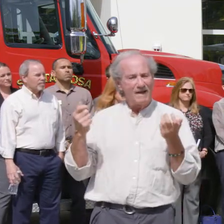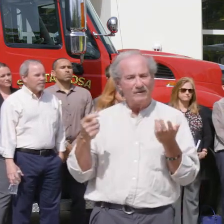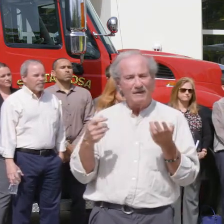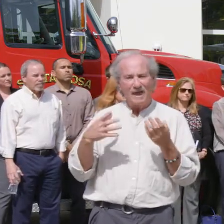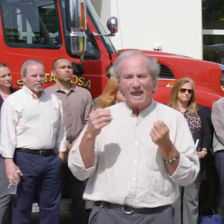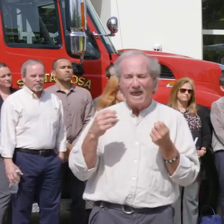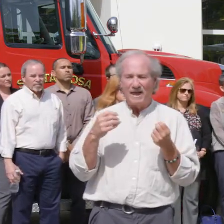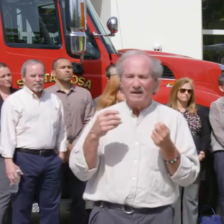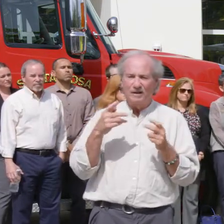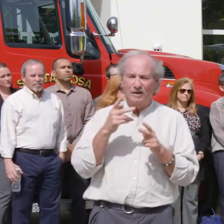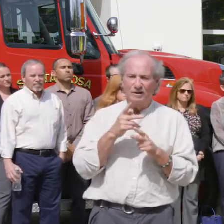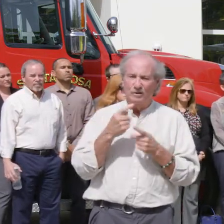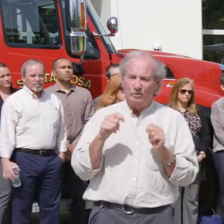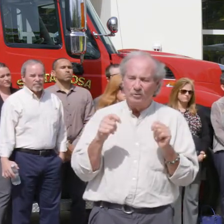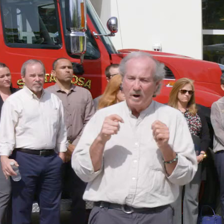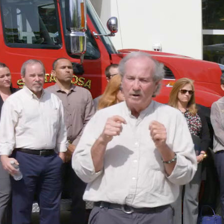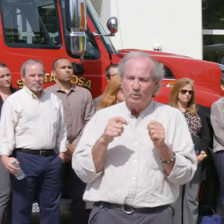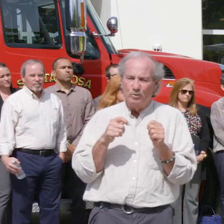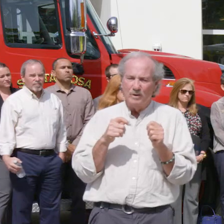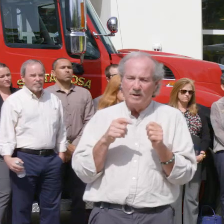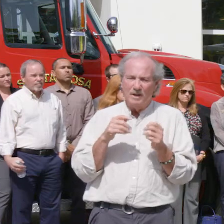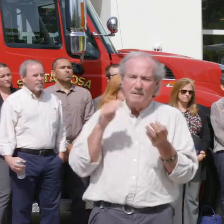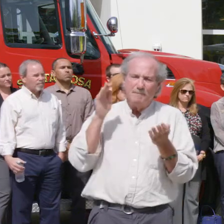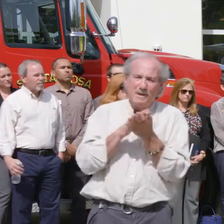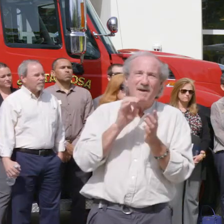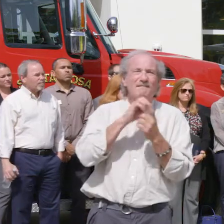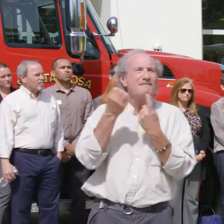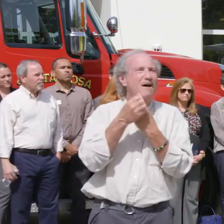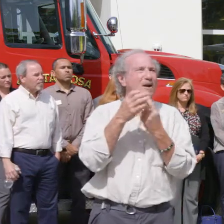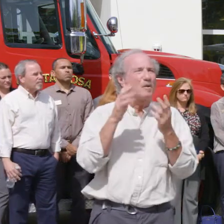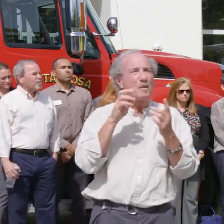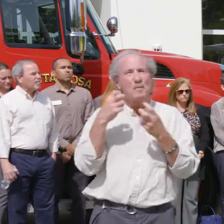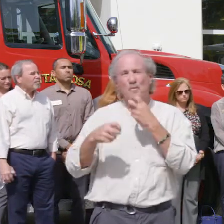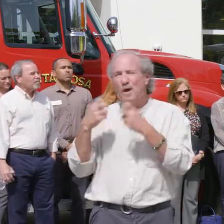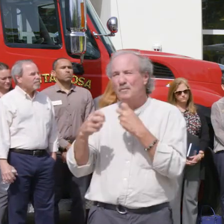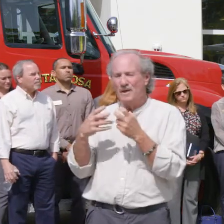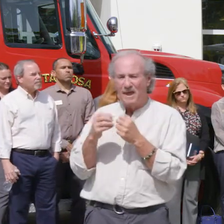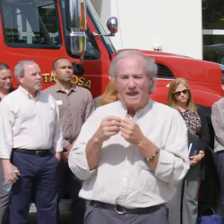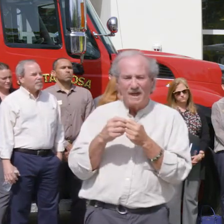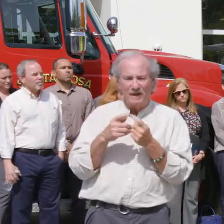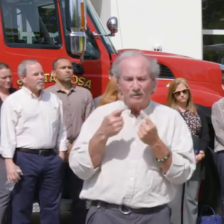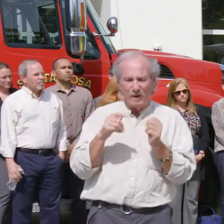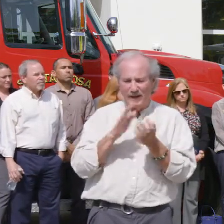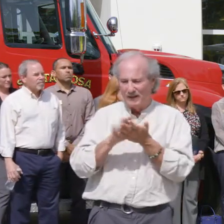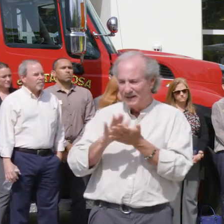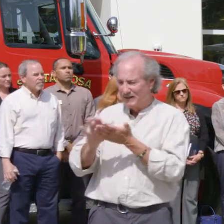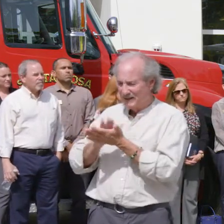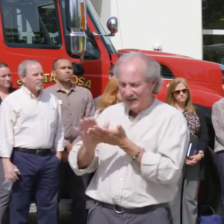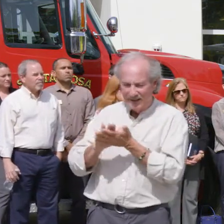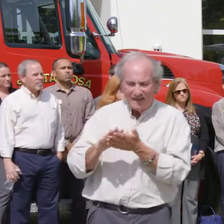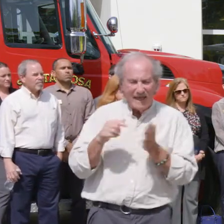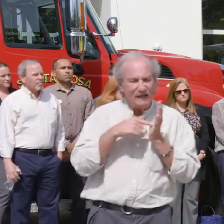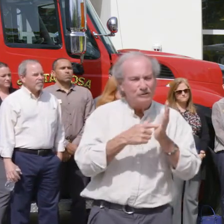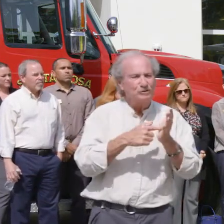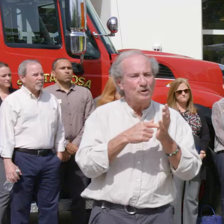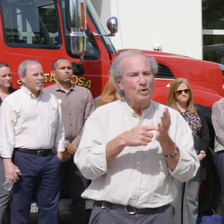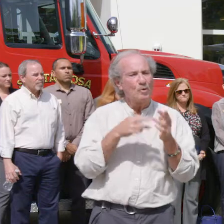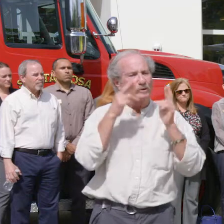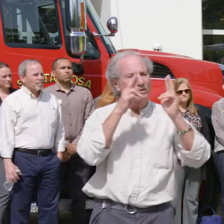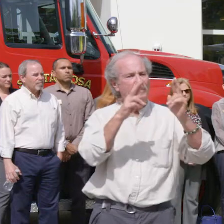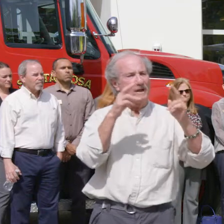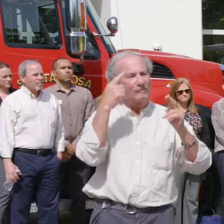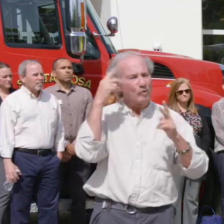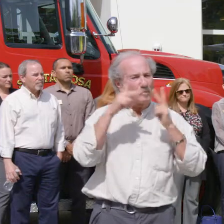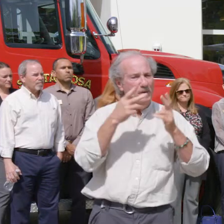while taking great care to minimize the environmental concerns in dealing with the contaminated material and show our deepest respect for the property